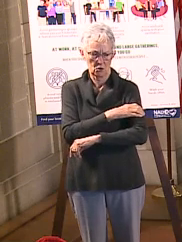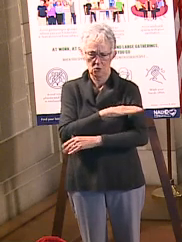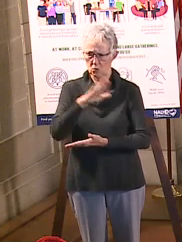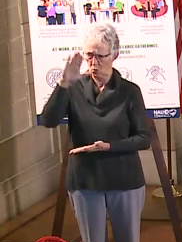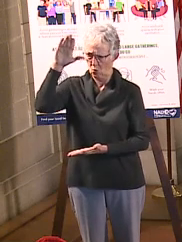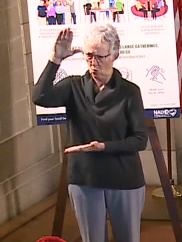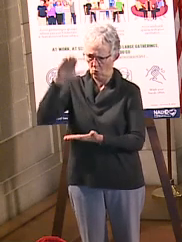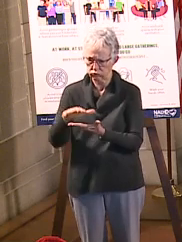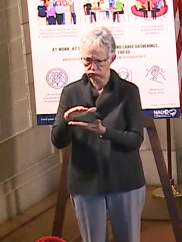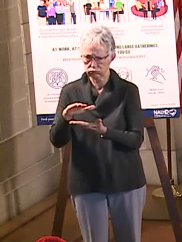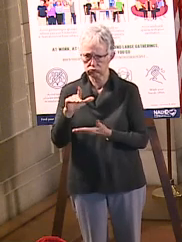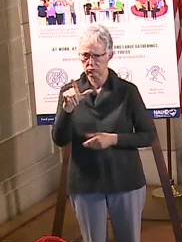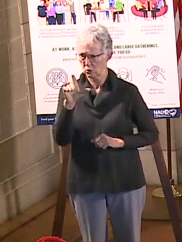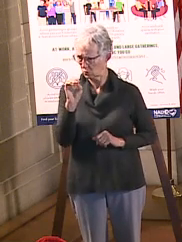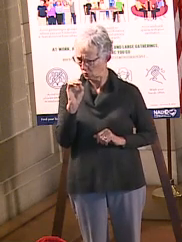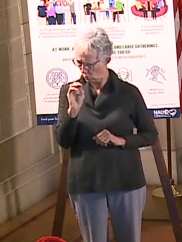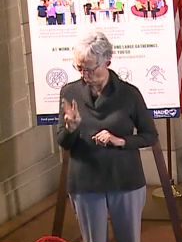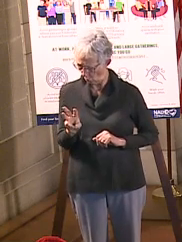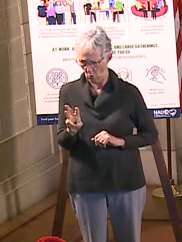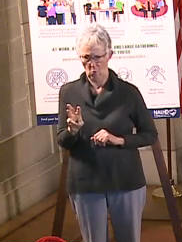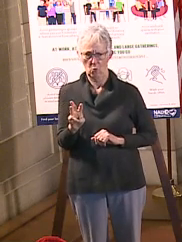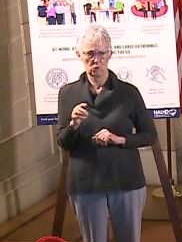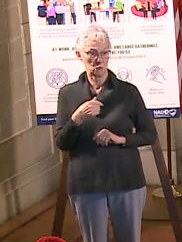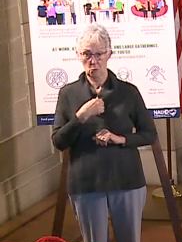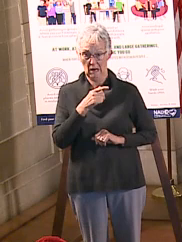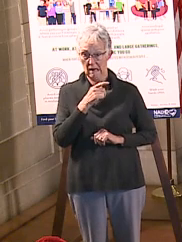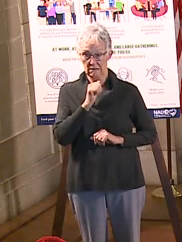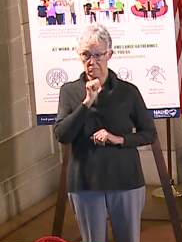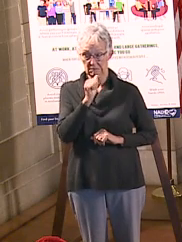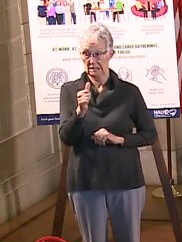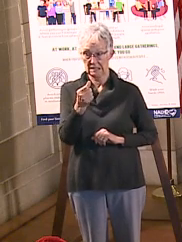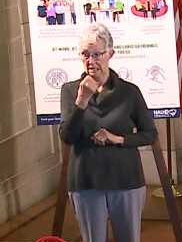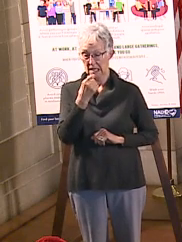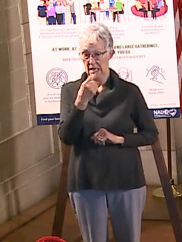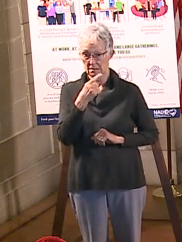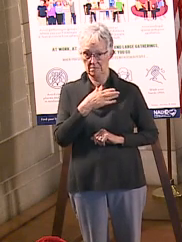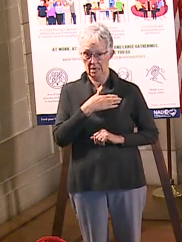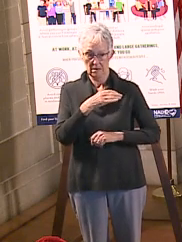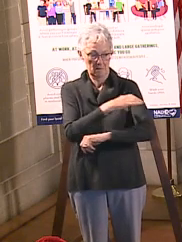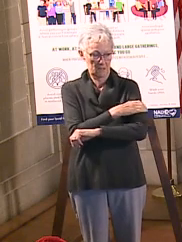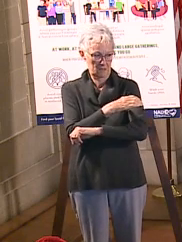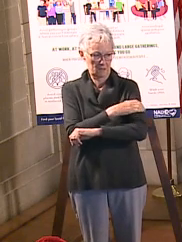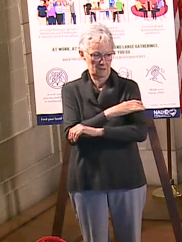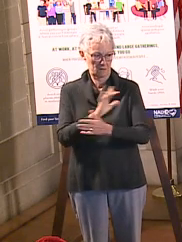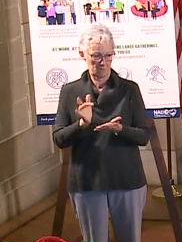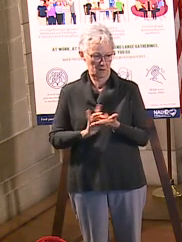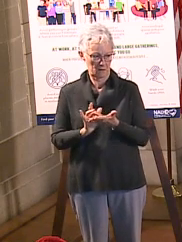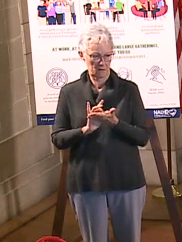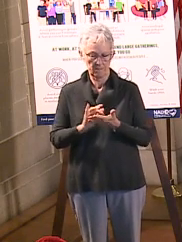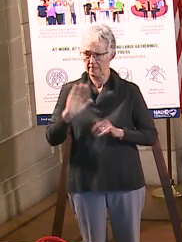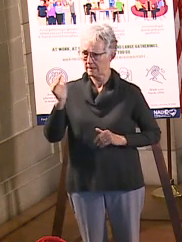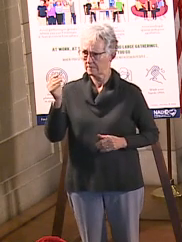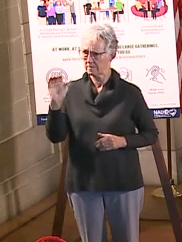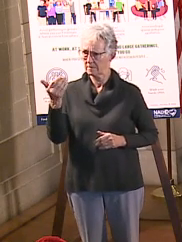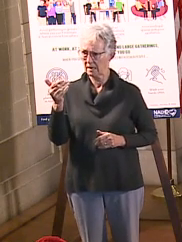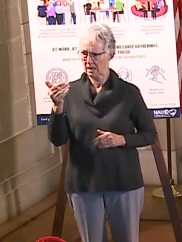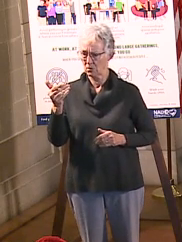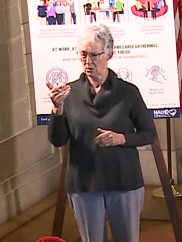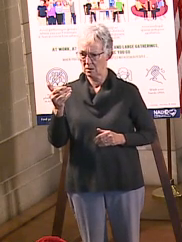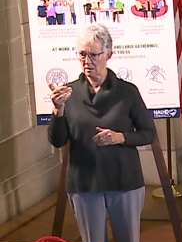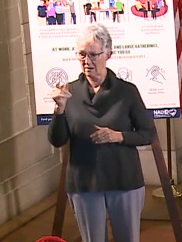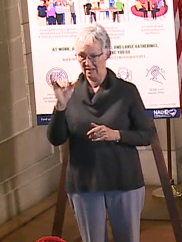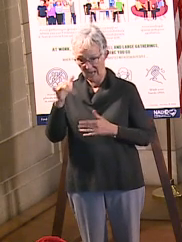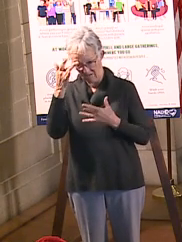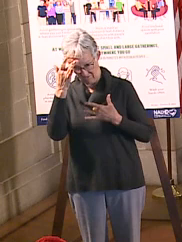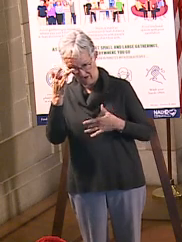me back on my blood pressure medication. And so apparently this virus affects your blood